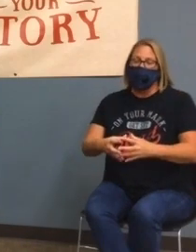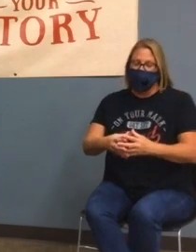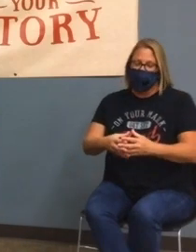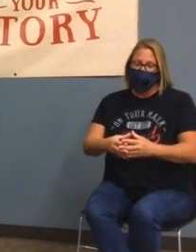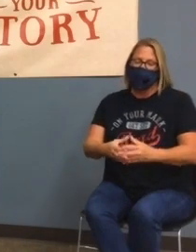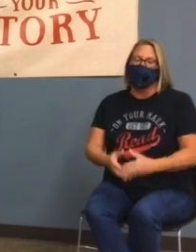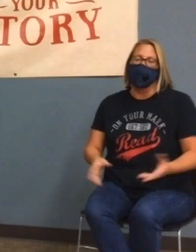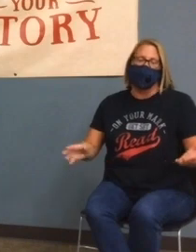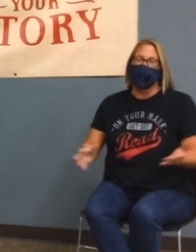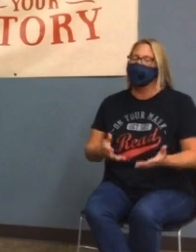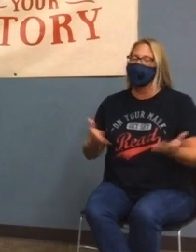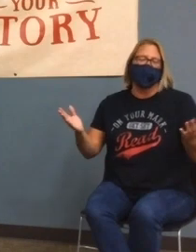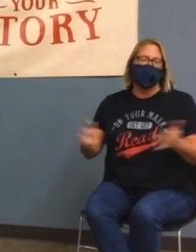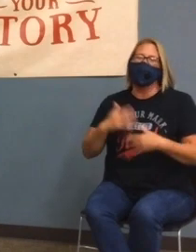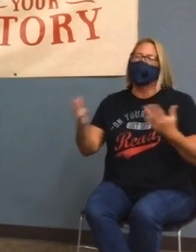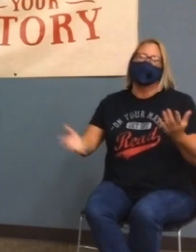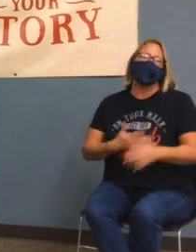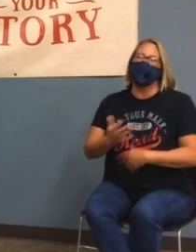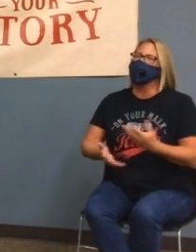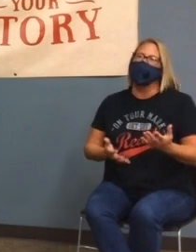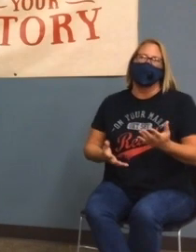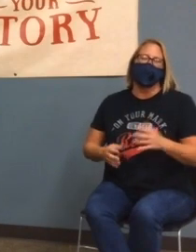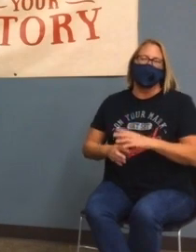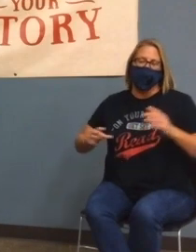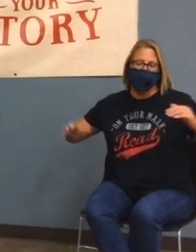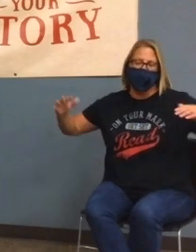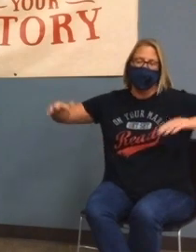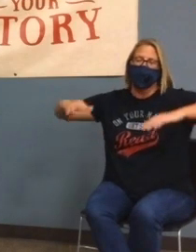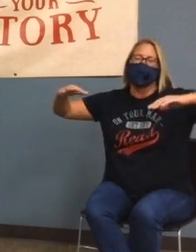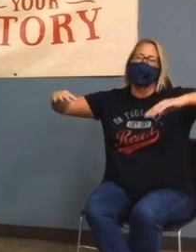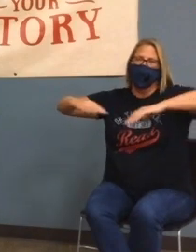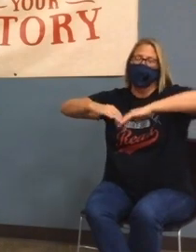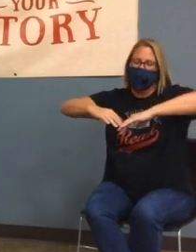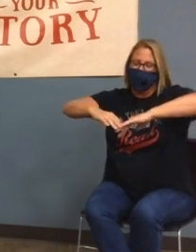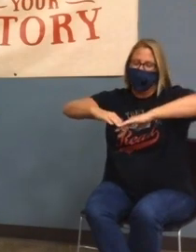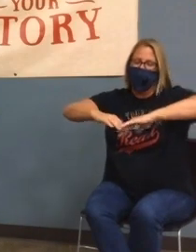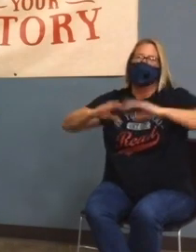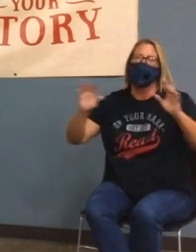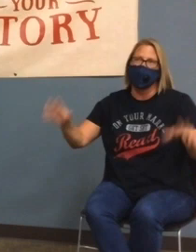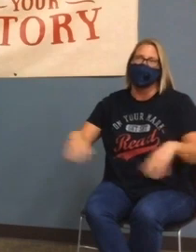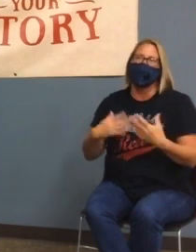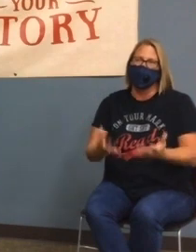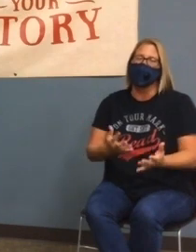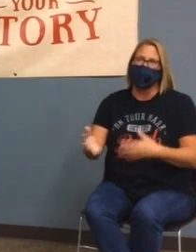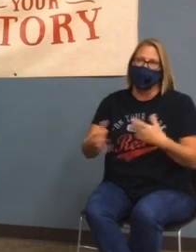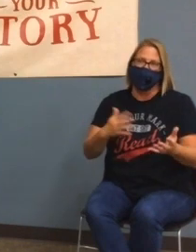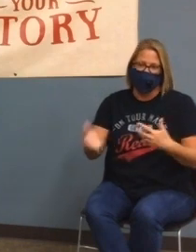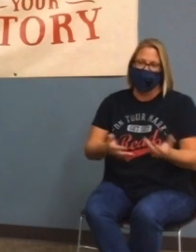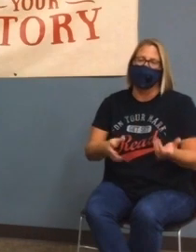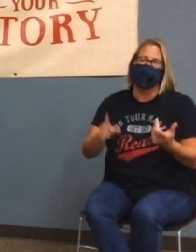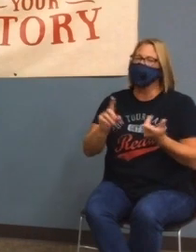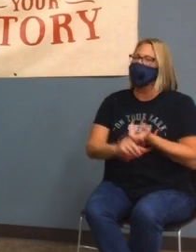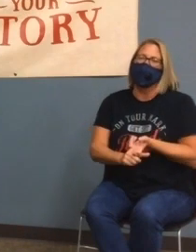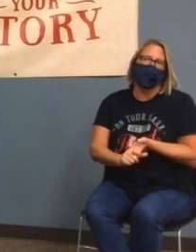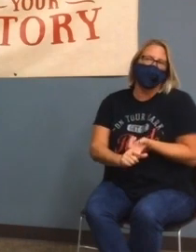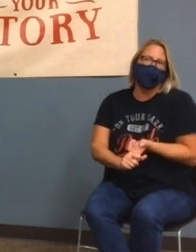fun packs. They're going to have, every week it's going to be different. It's going to be something where families are going to try to work together and do something